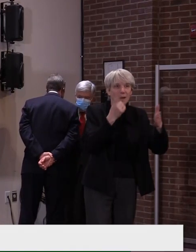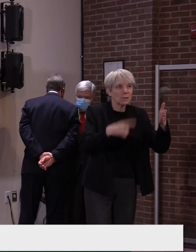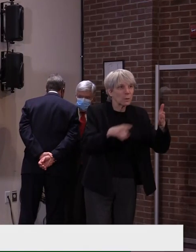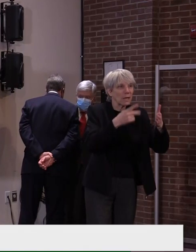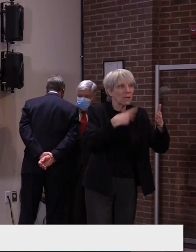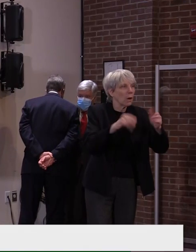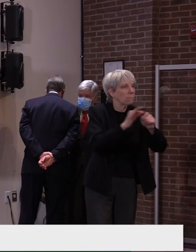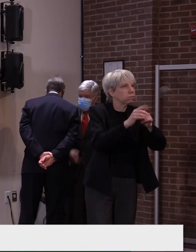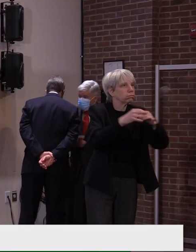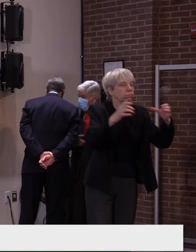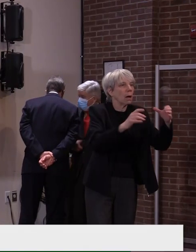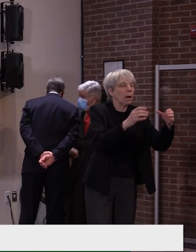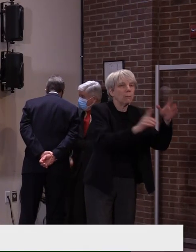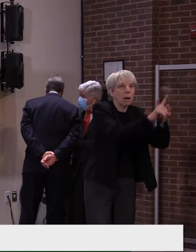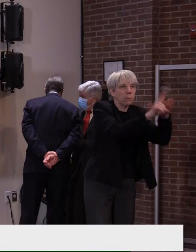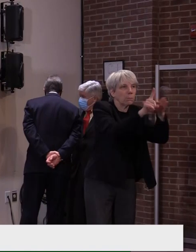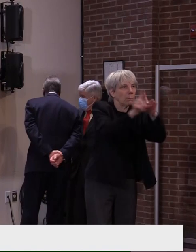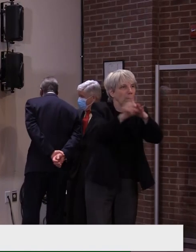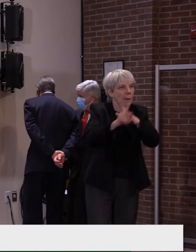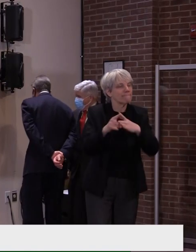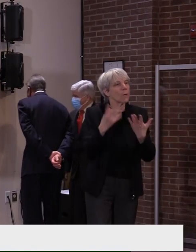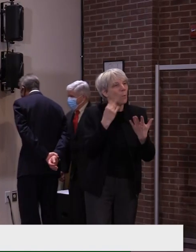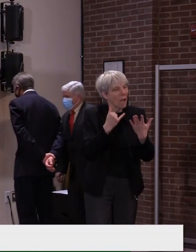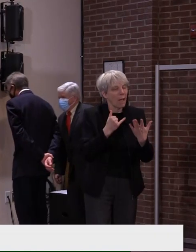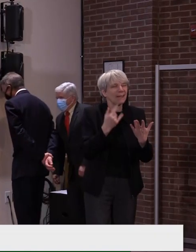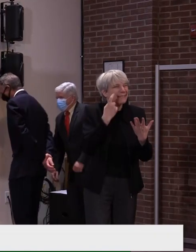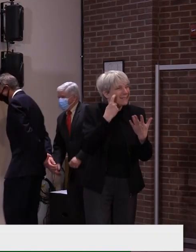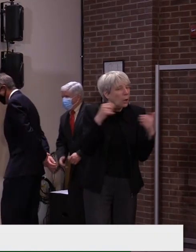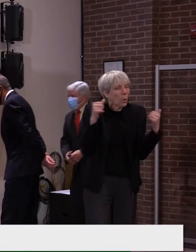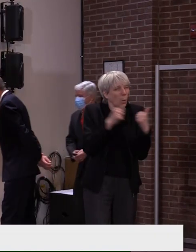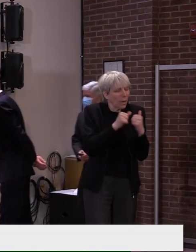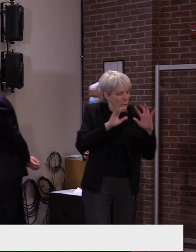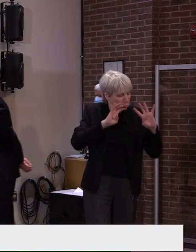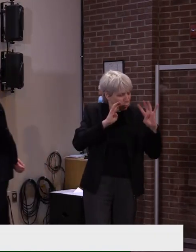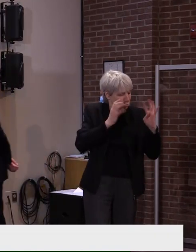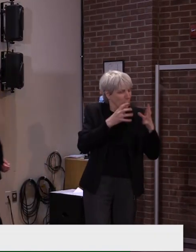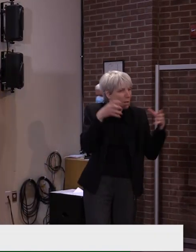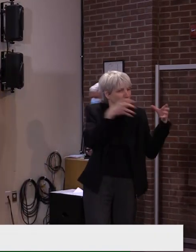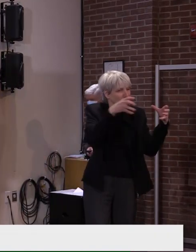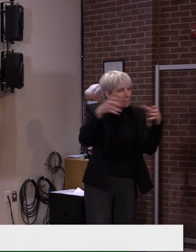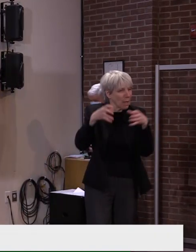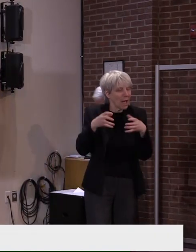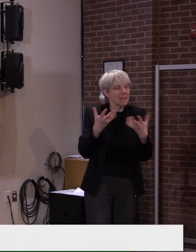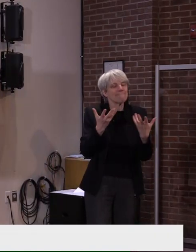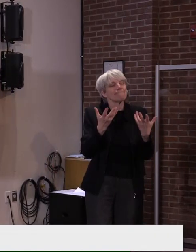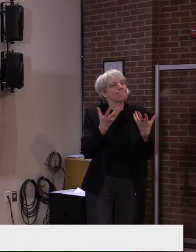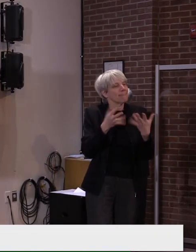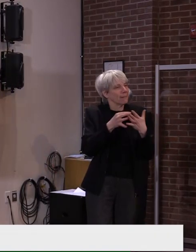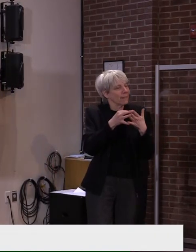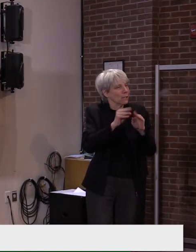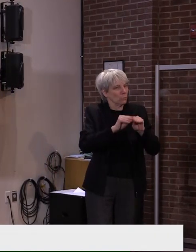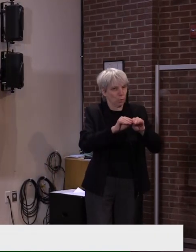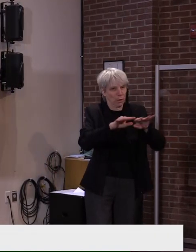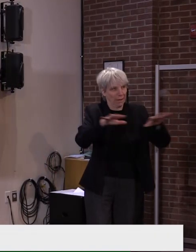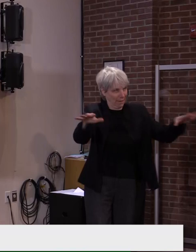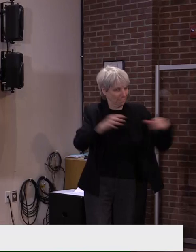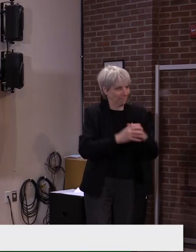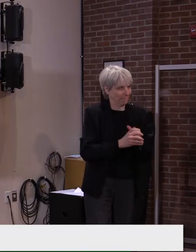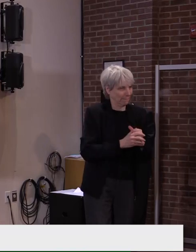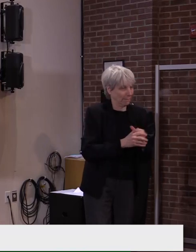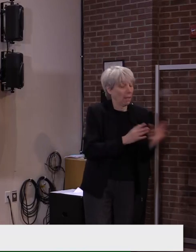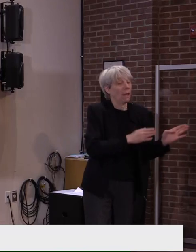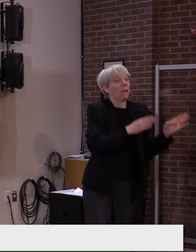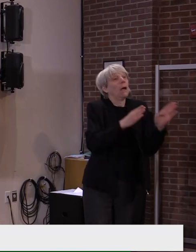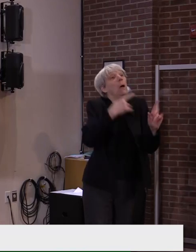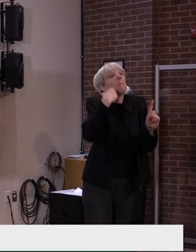and outbreaks resulting from being around more people than usual. We'll also be seeing an increase in cases as a result of